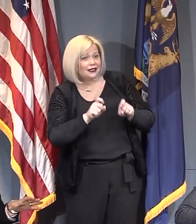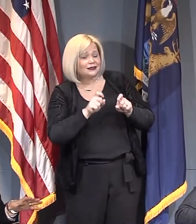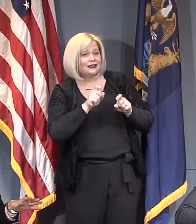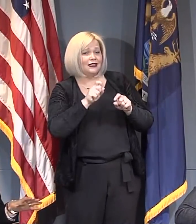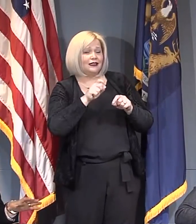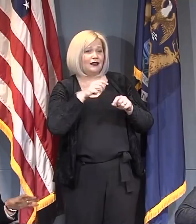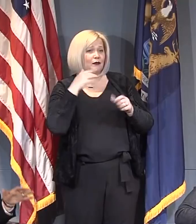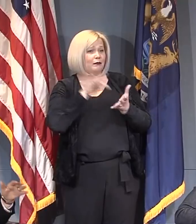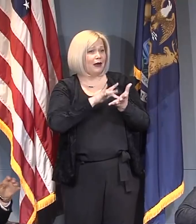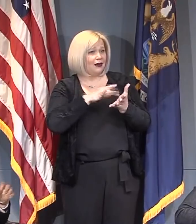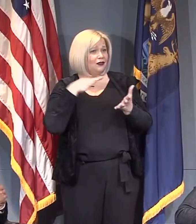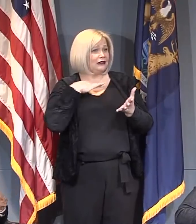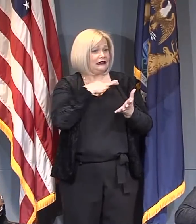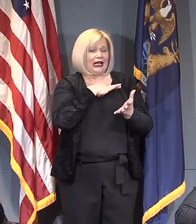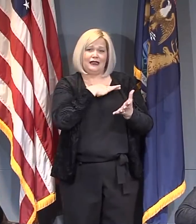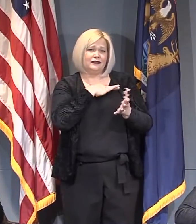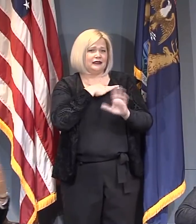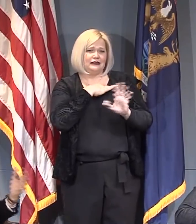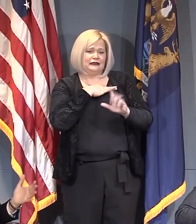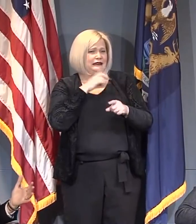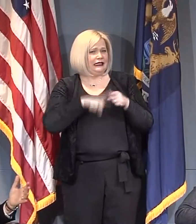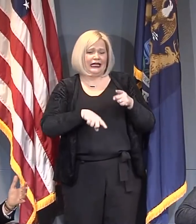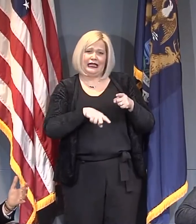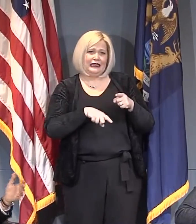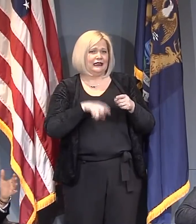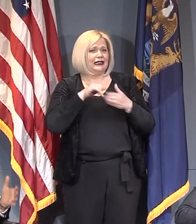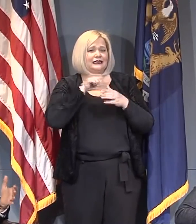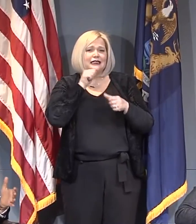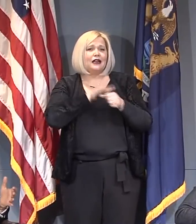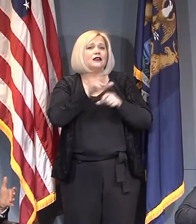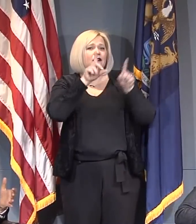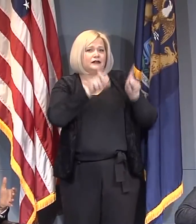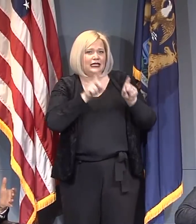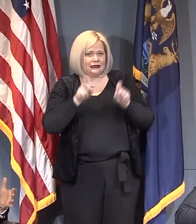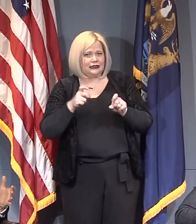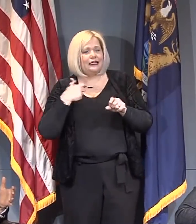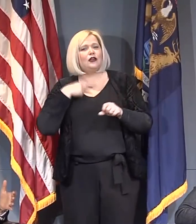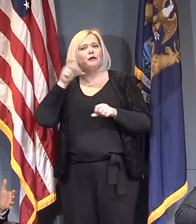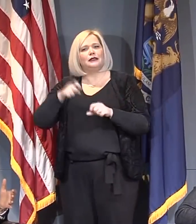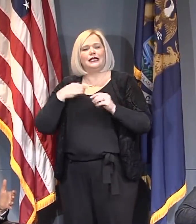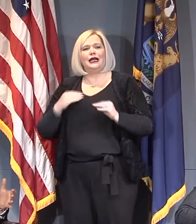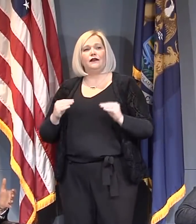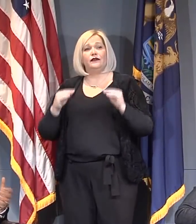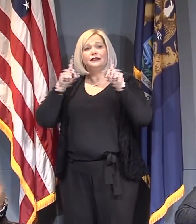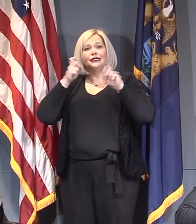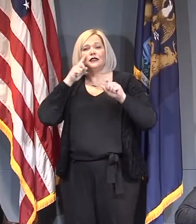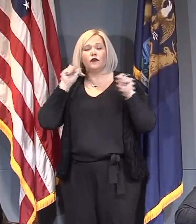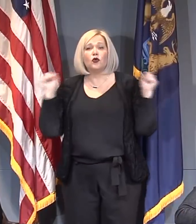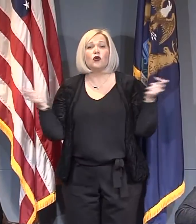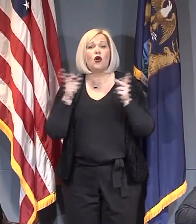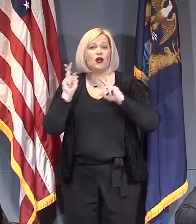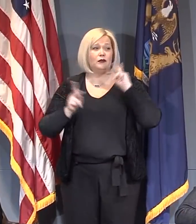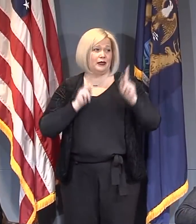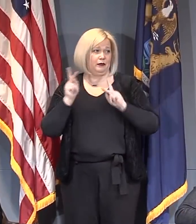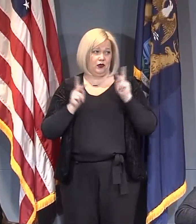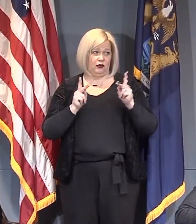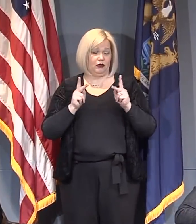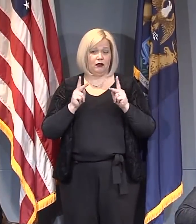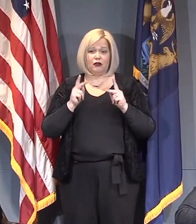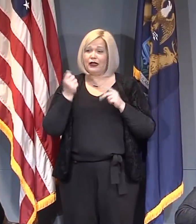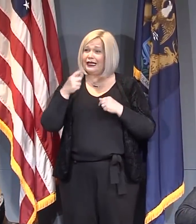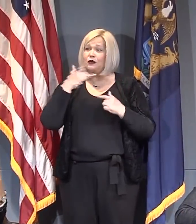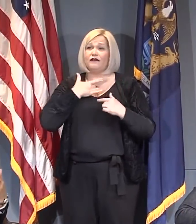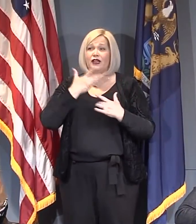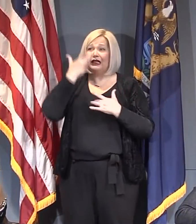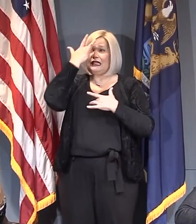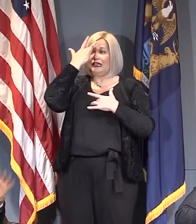medical providers is not robust testing. We have to have robust testing of the general public, where people who are feeling ill